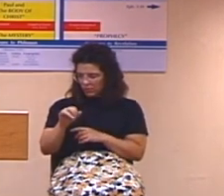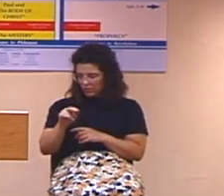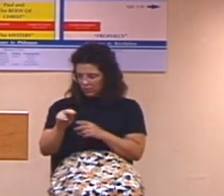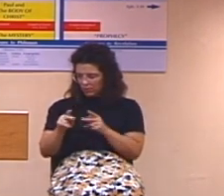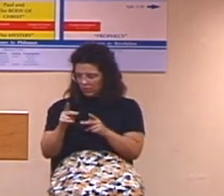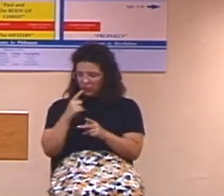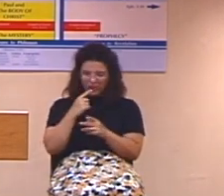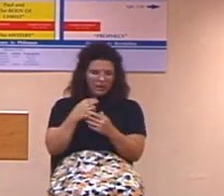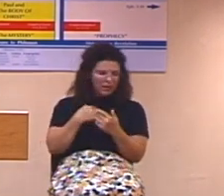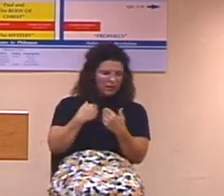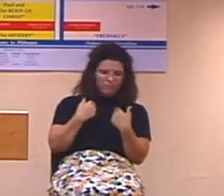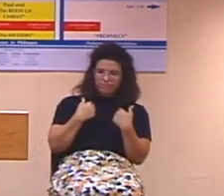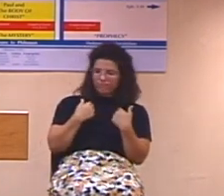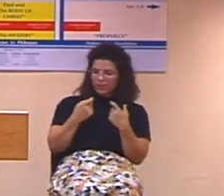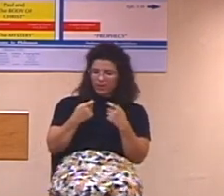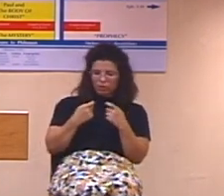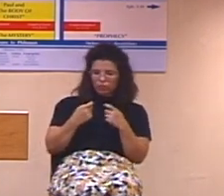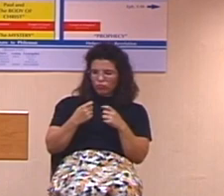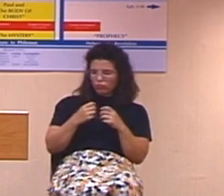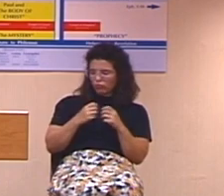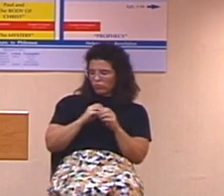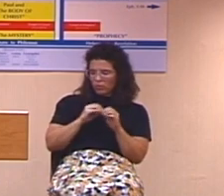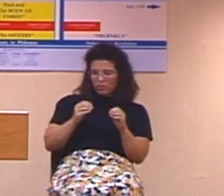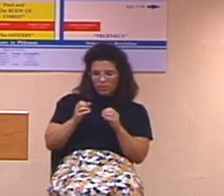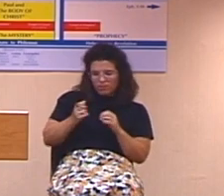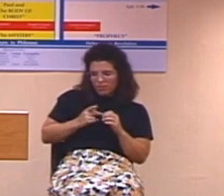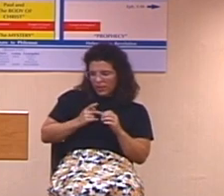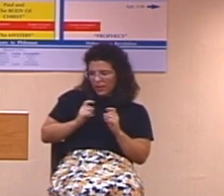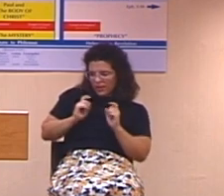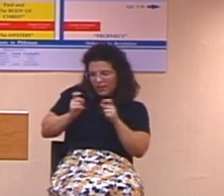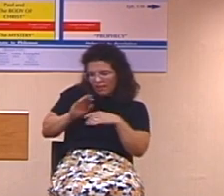nothing back from you. I gave it all to you.